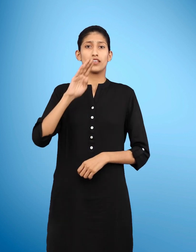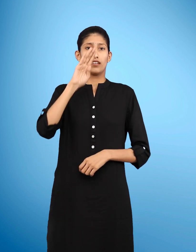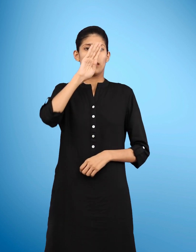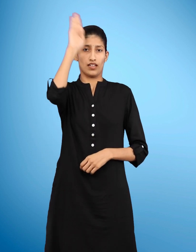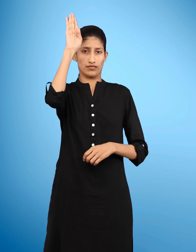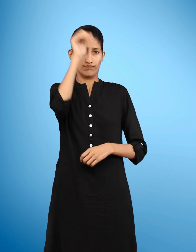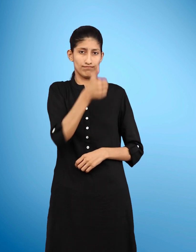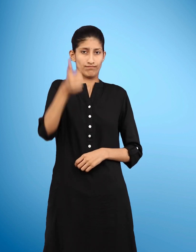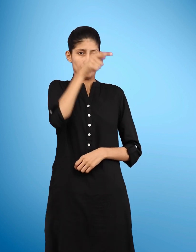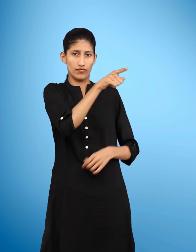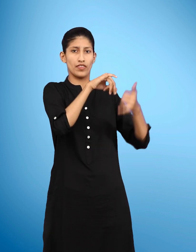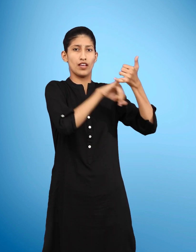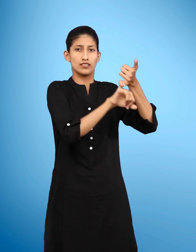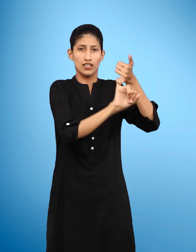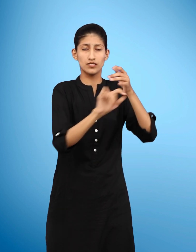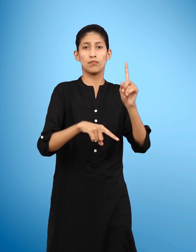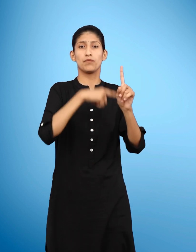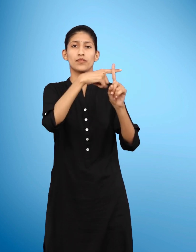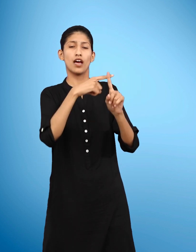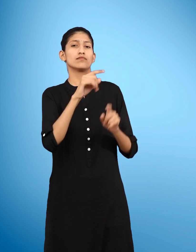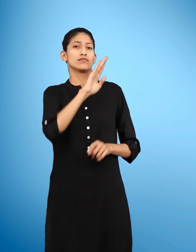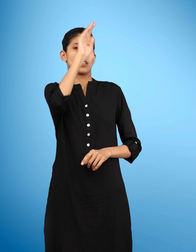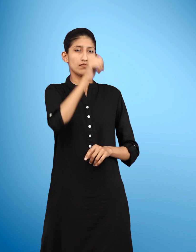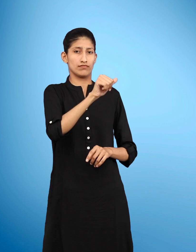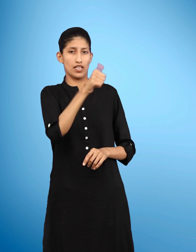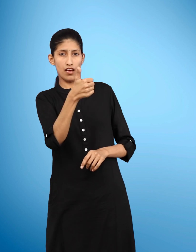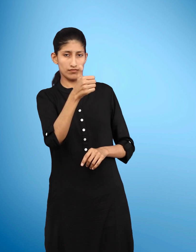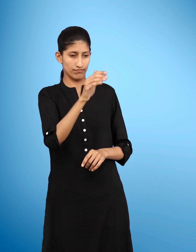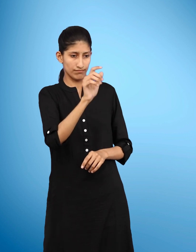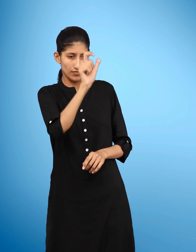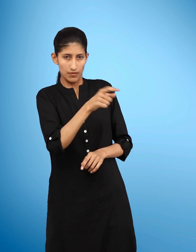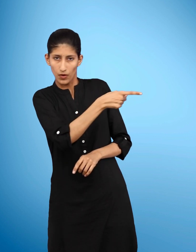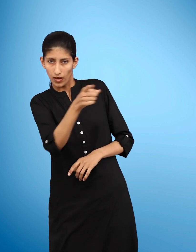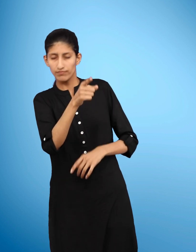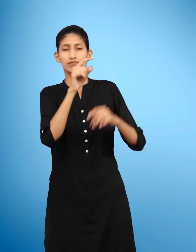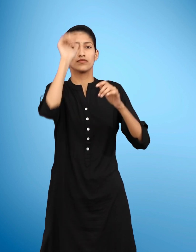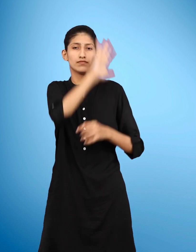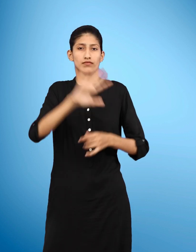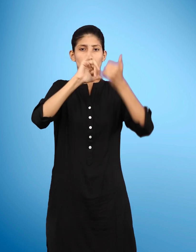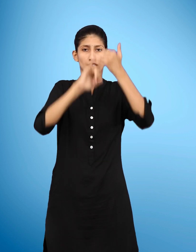He and other Satvahan rulers were known as lords of Dakshin Path.